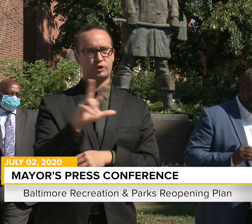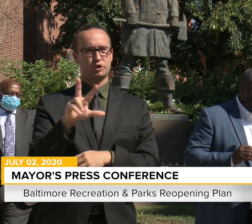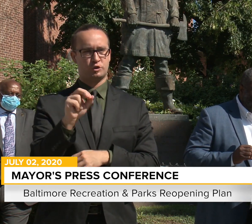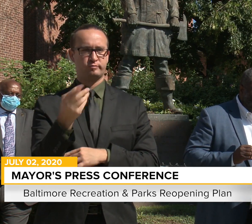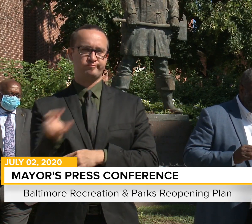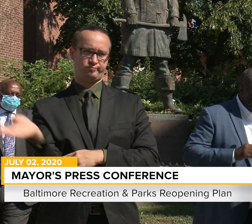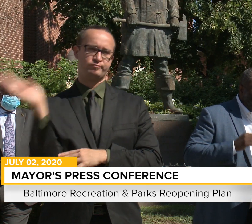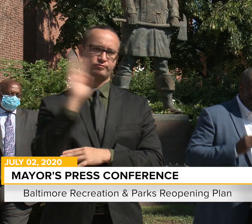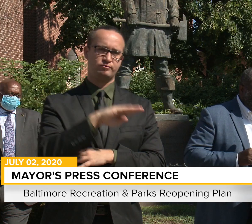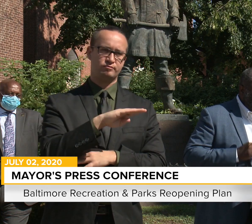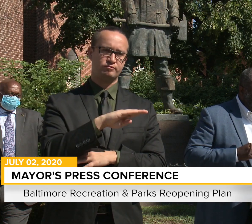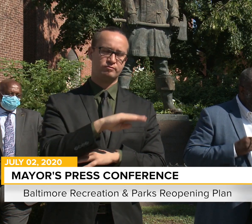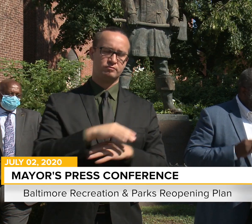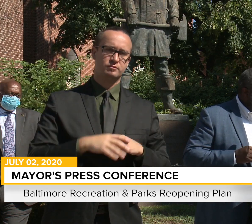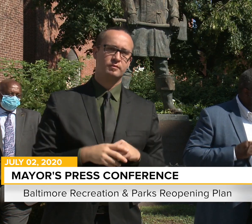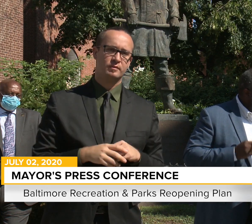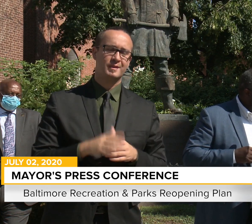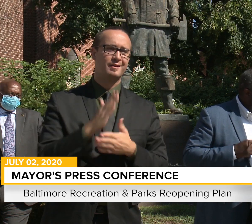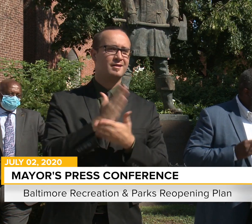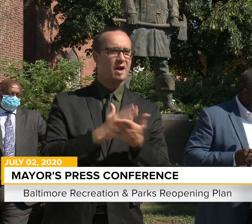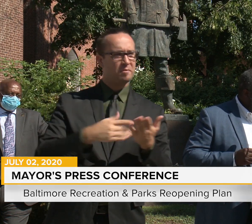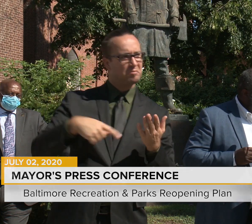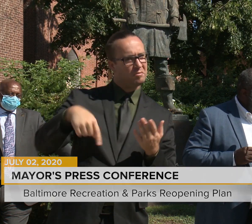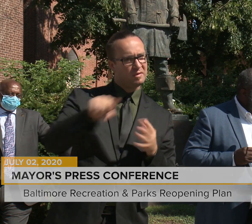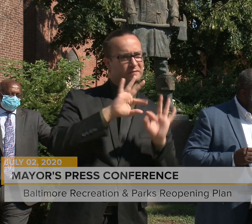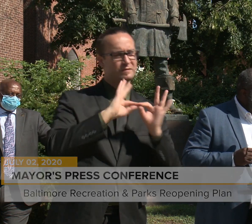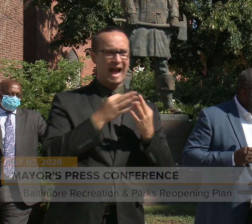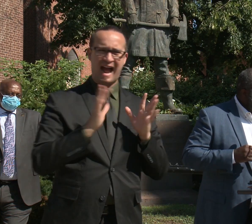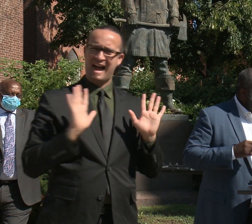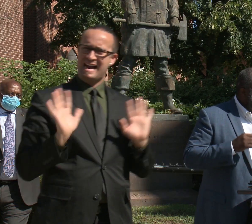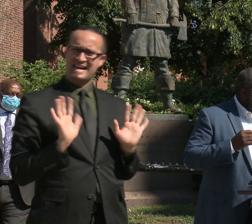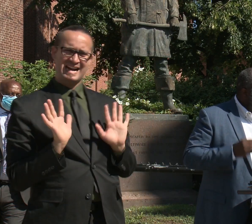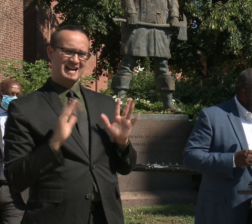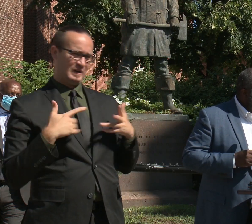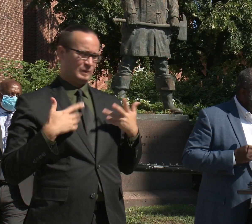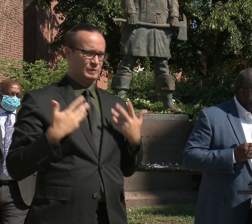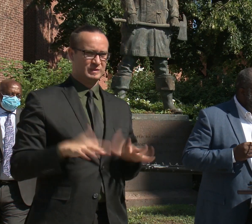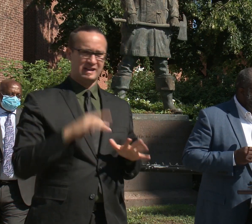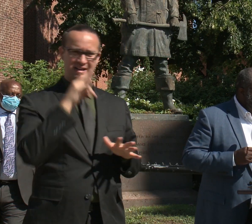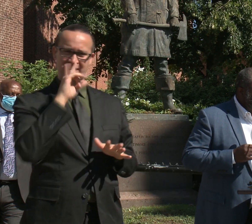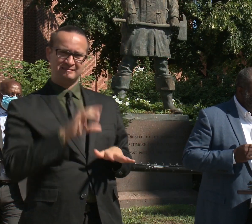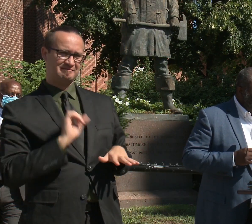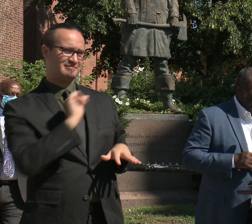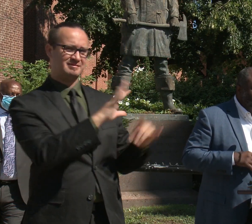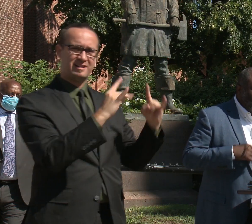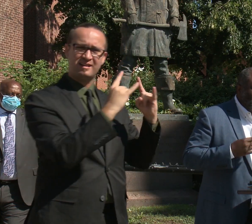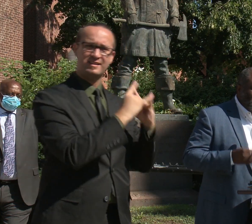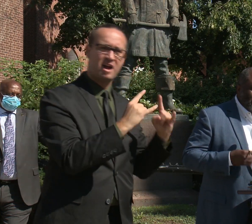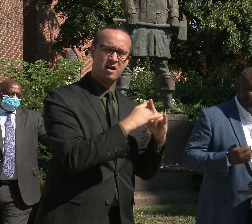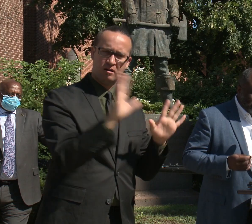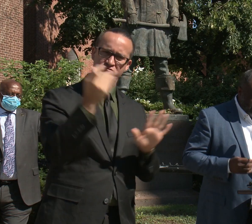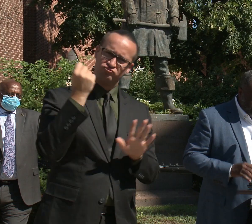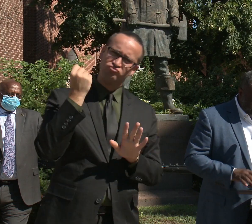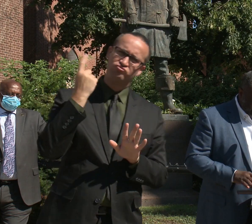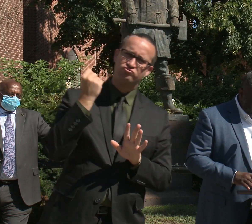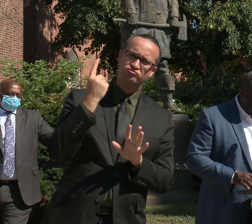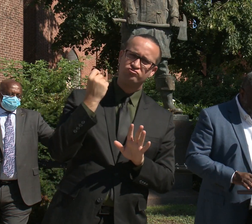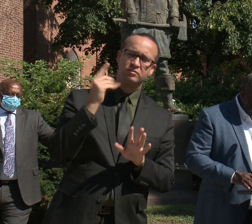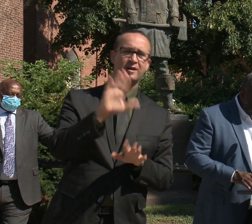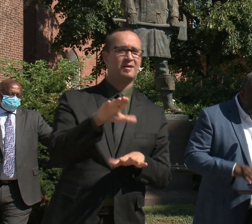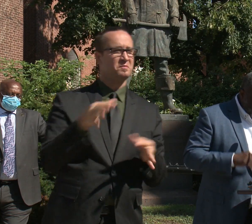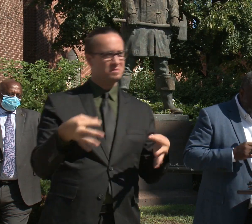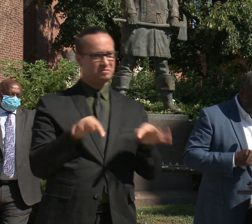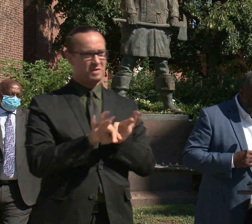being a part of the camp, we still have an active virtual recreation website that you can continue to have activities and programs, and we continue to update that